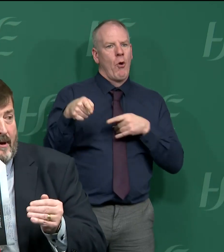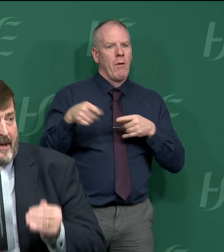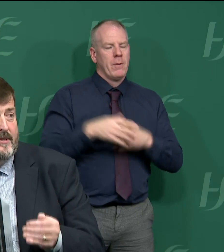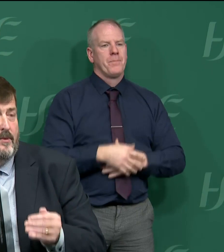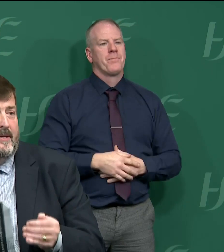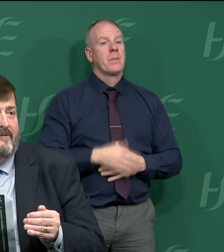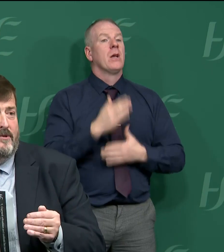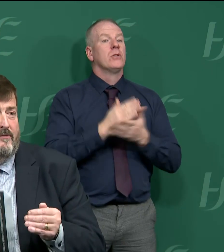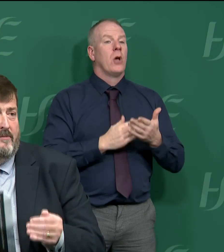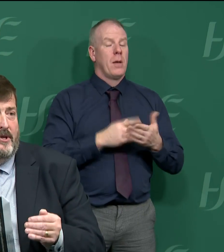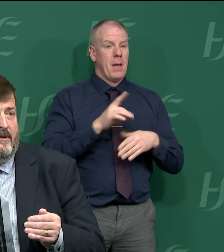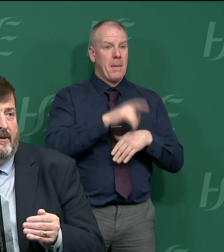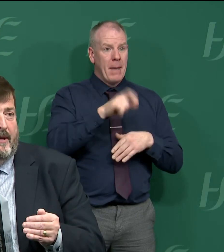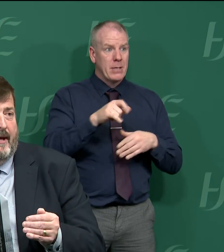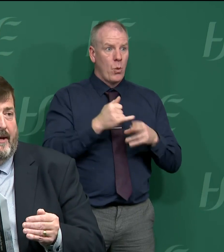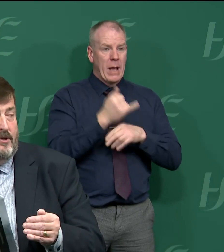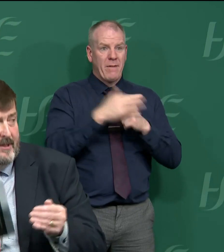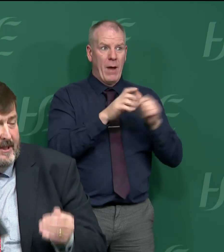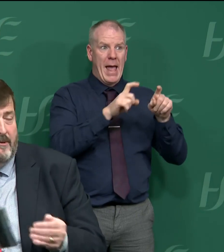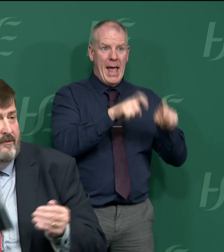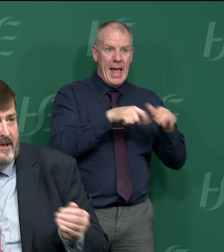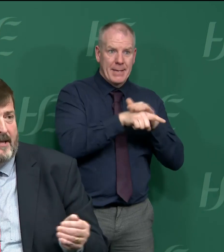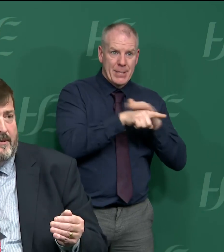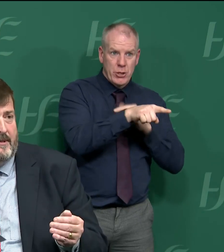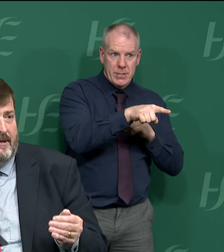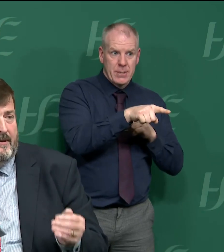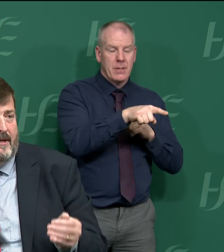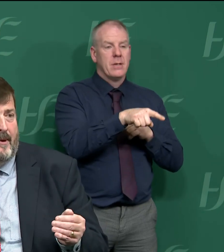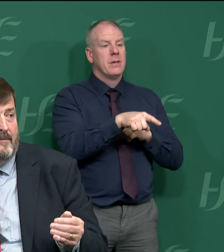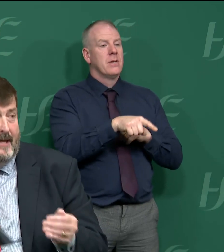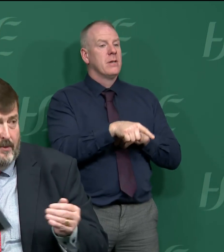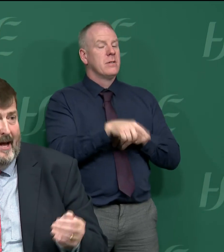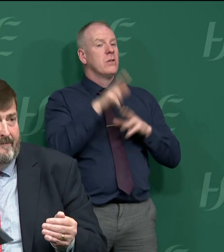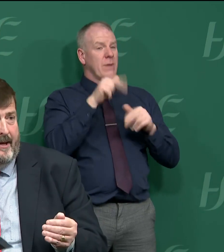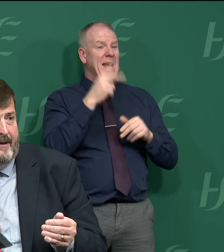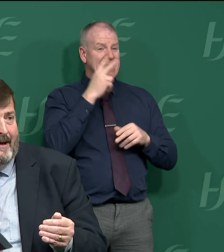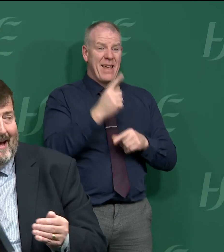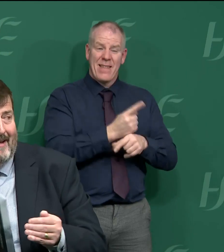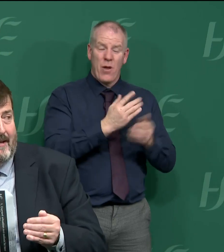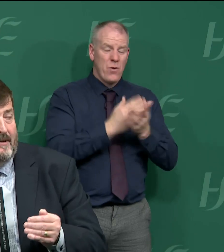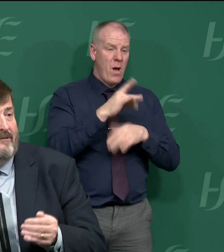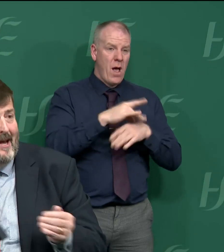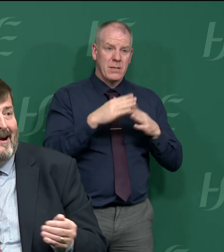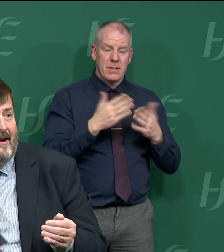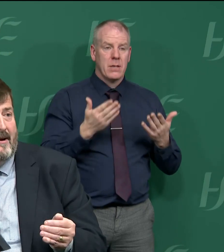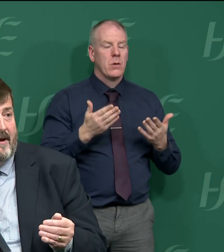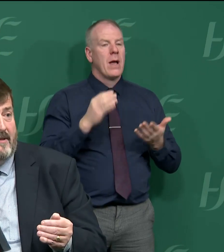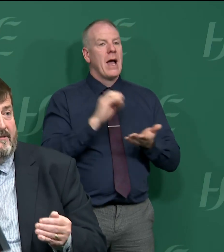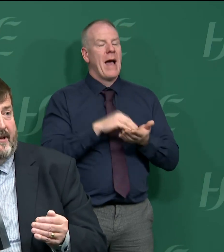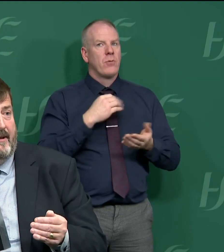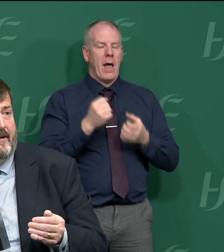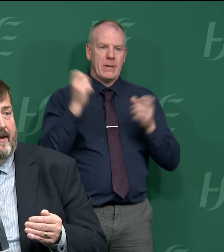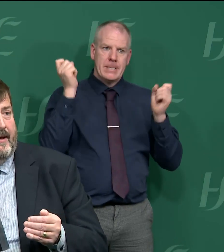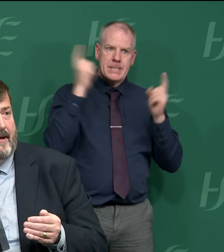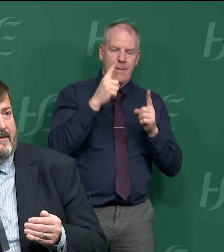Now, there are patients waiting for admission. You can see them if you visit hospitals and ED departments, as we have been, and you have to have a very hard heart not